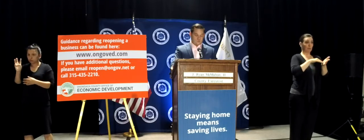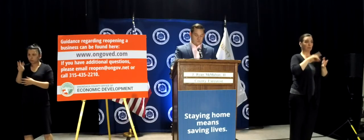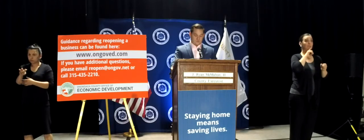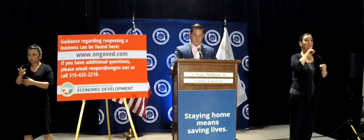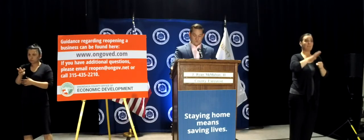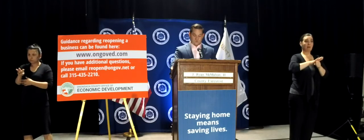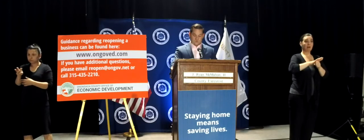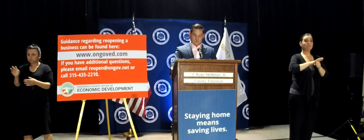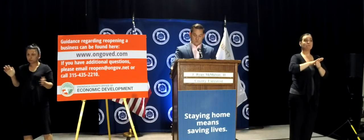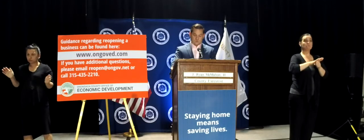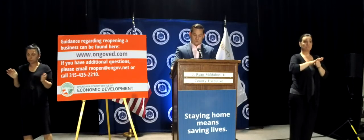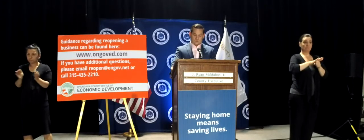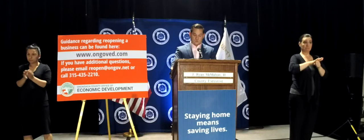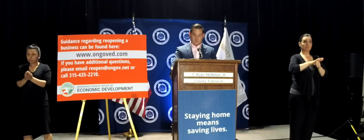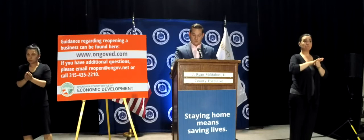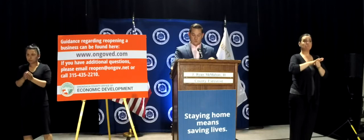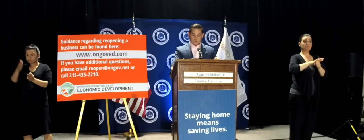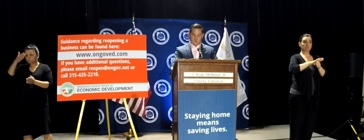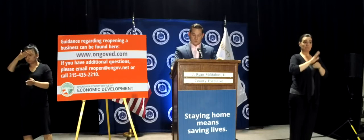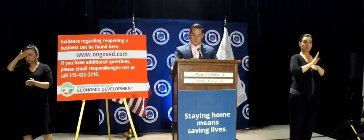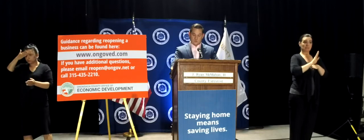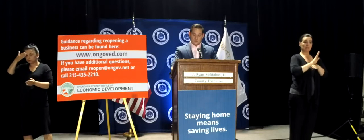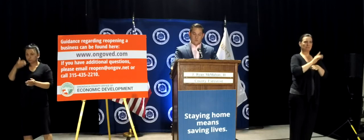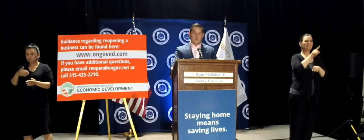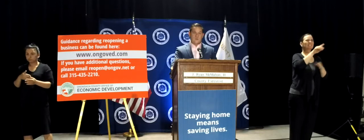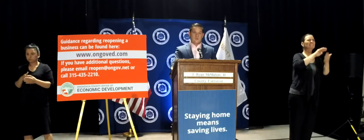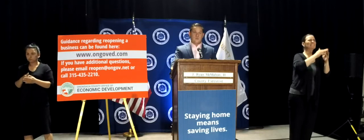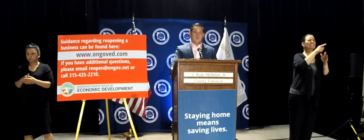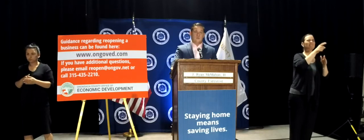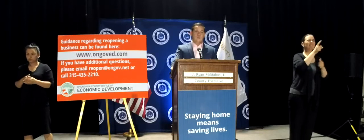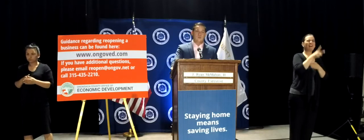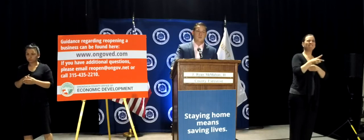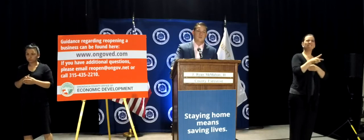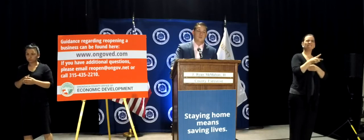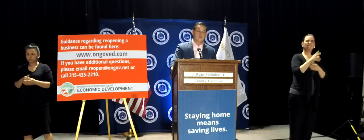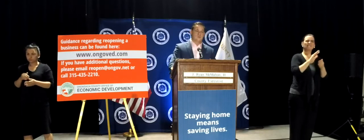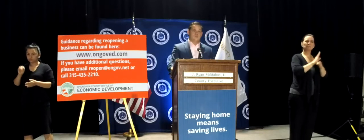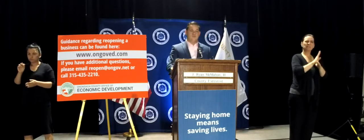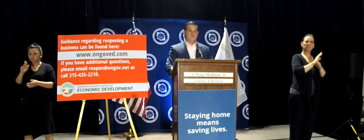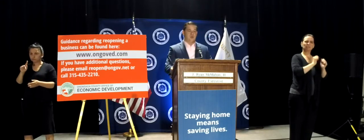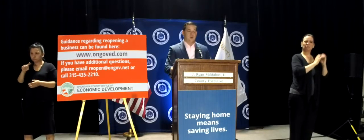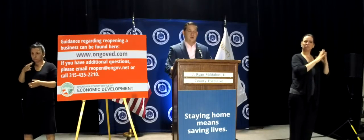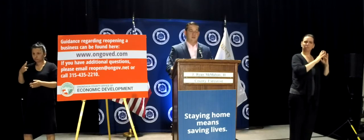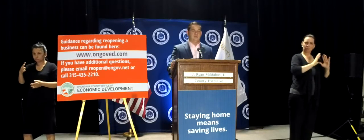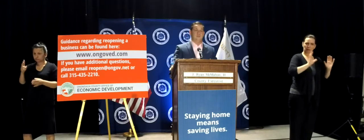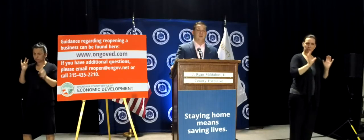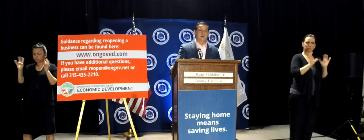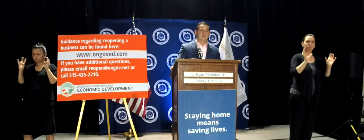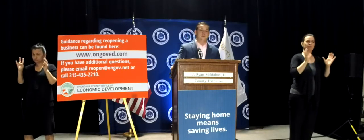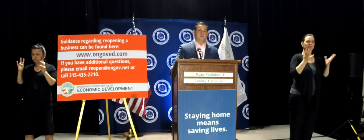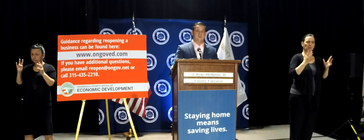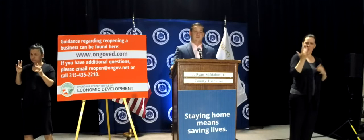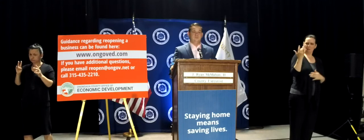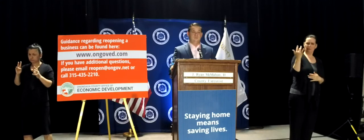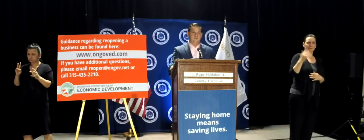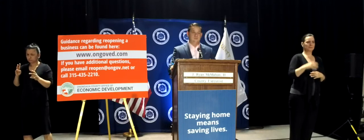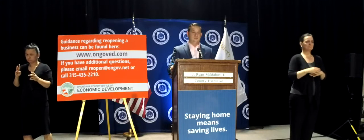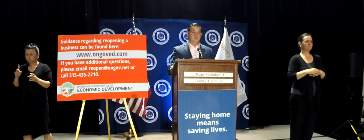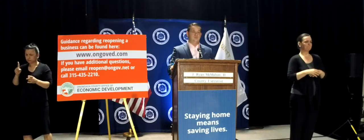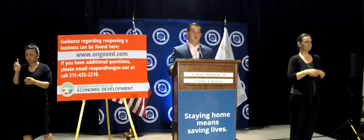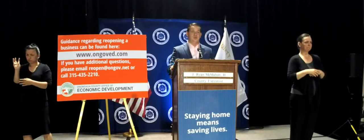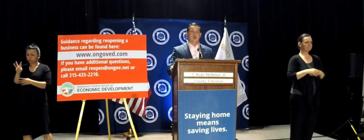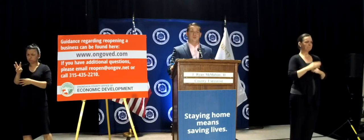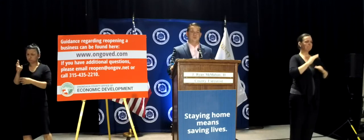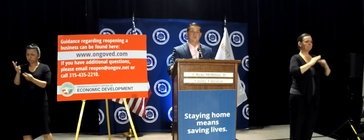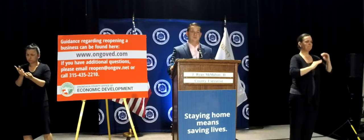isn't totally proportional population-wise. What would you attribute that to? Purely buildings.